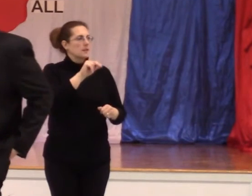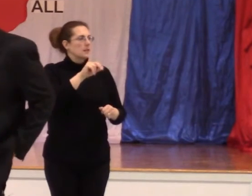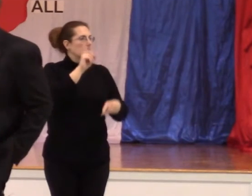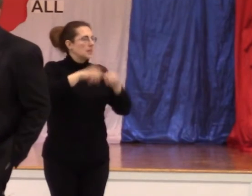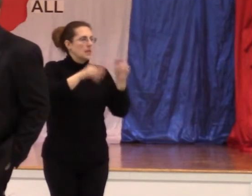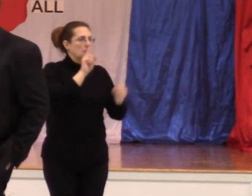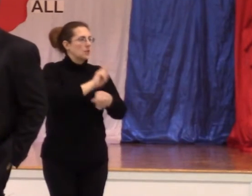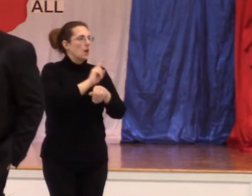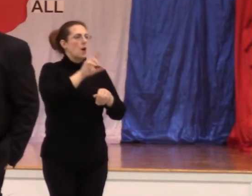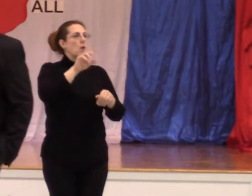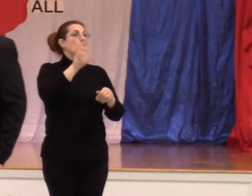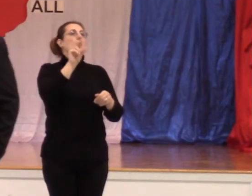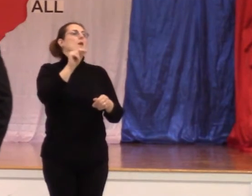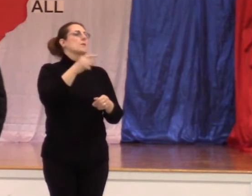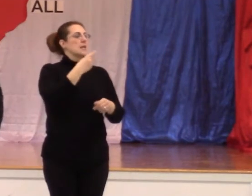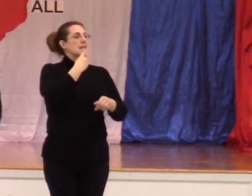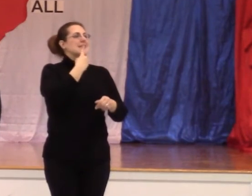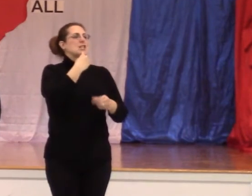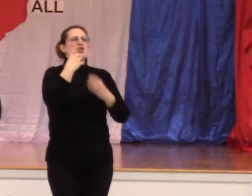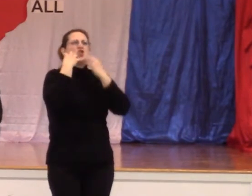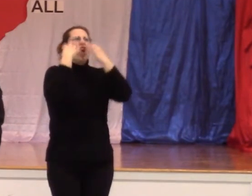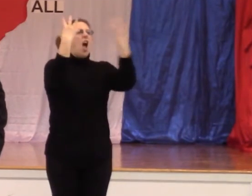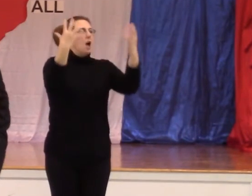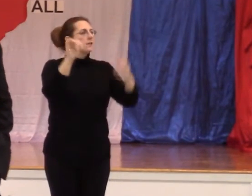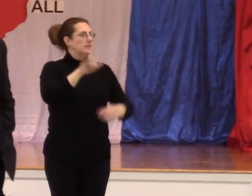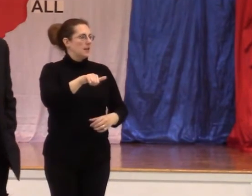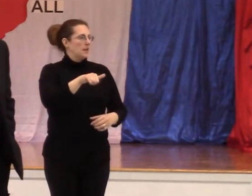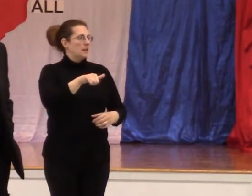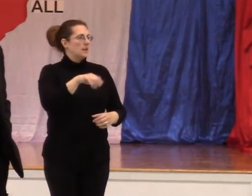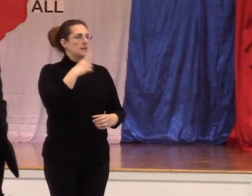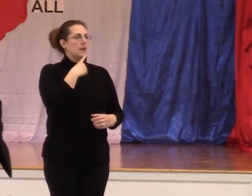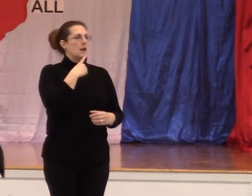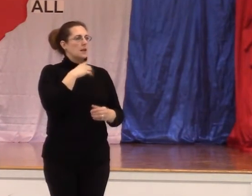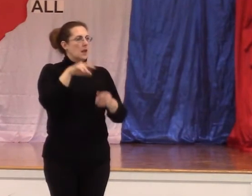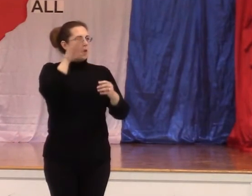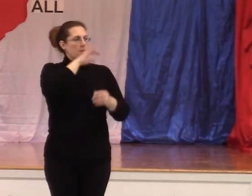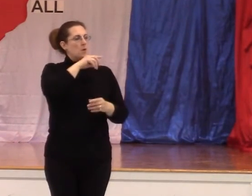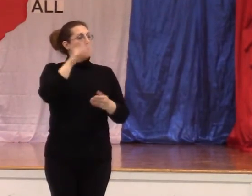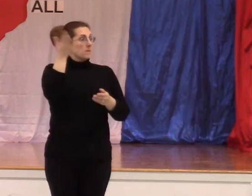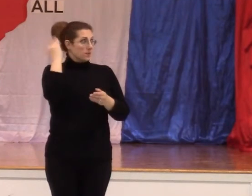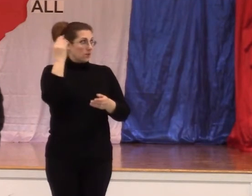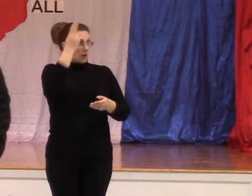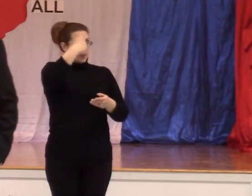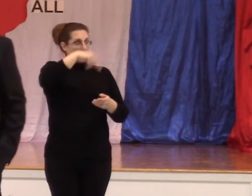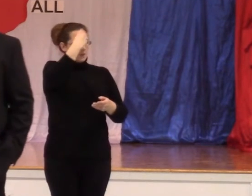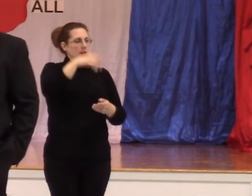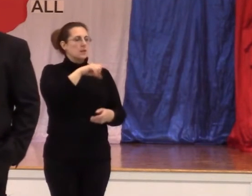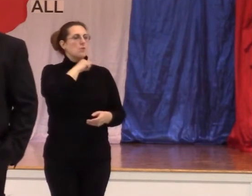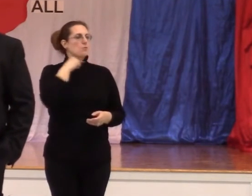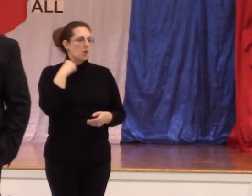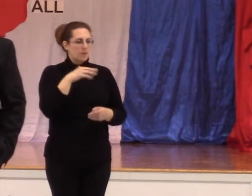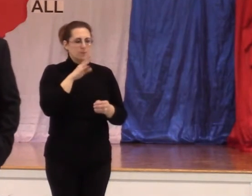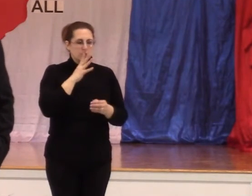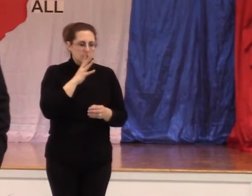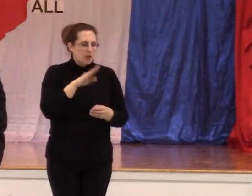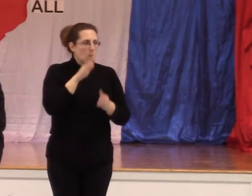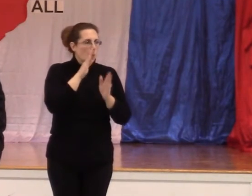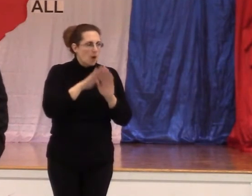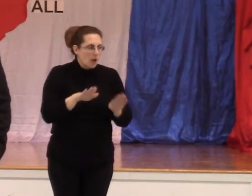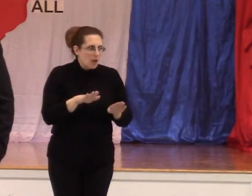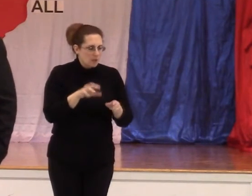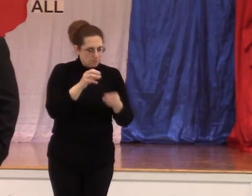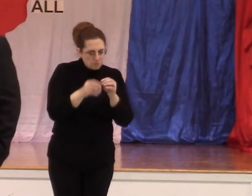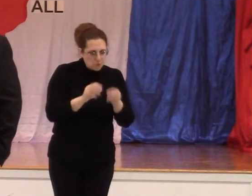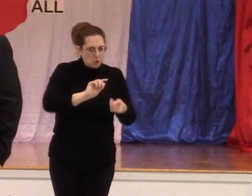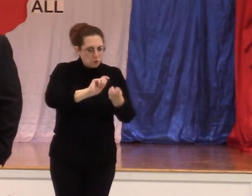them quietly, because all that mattered in the Lord's Supper is that the priest was there consecrating the bread and the wine, transforming them